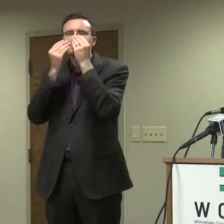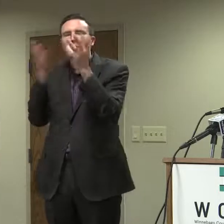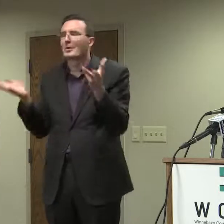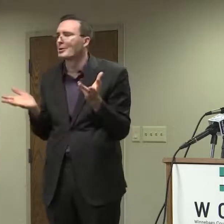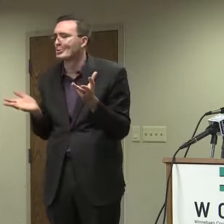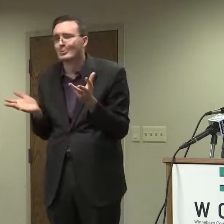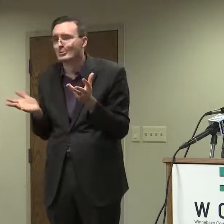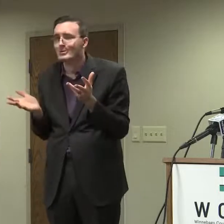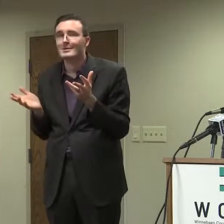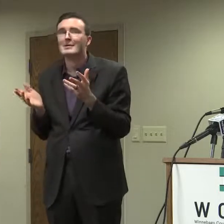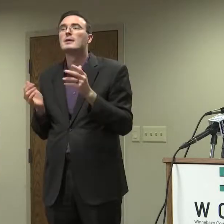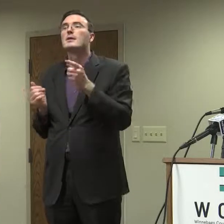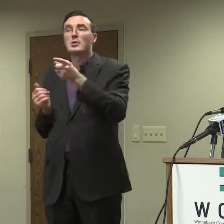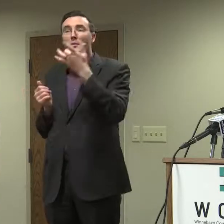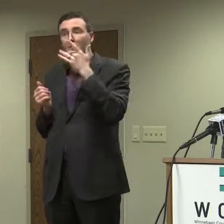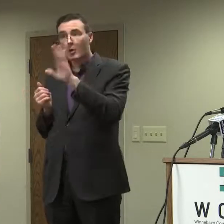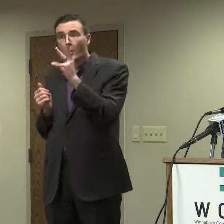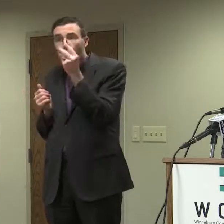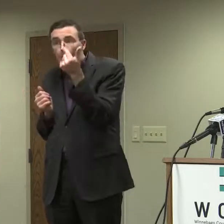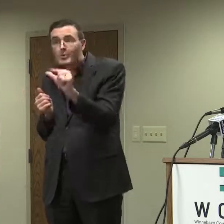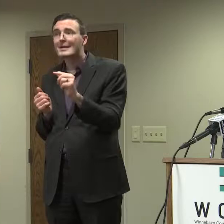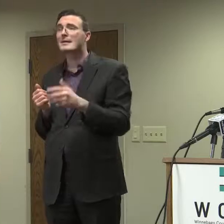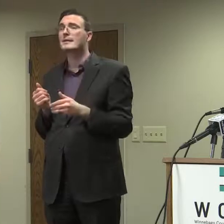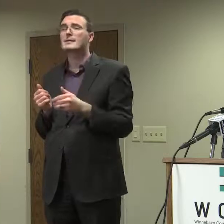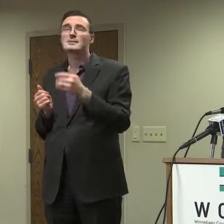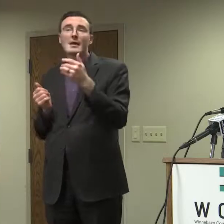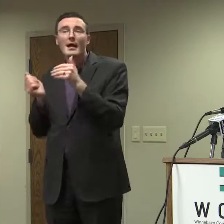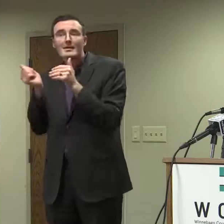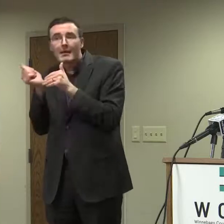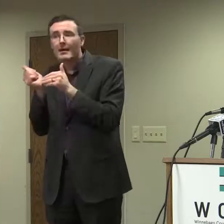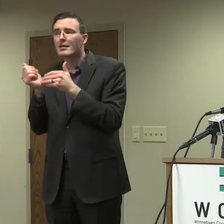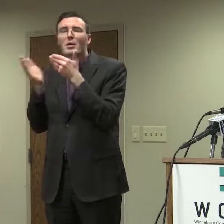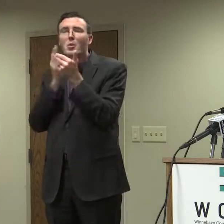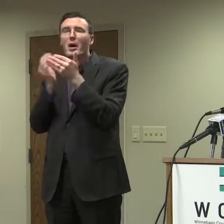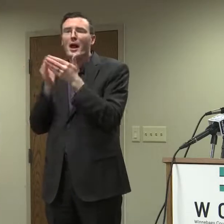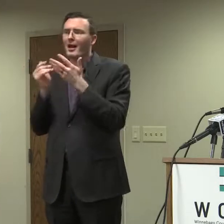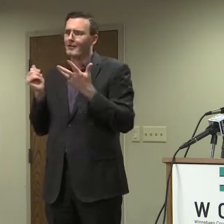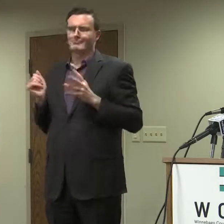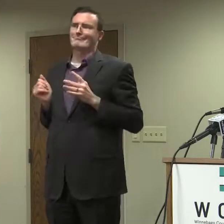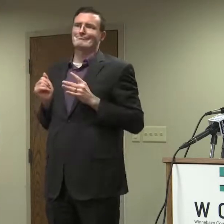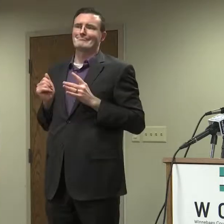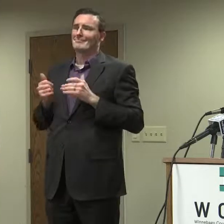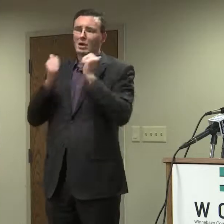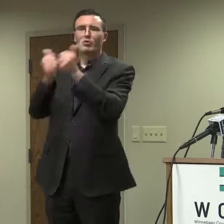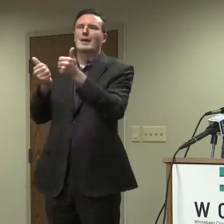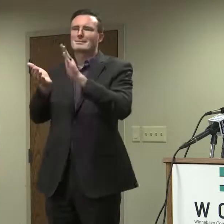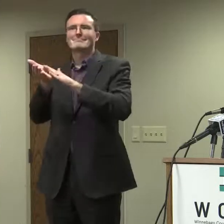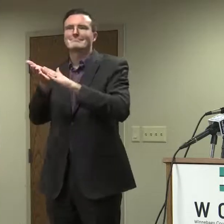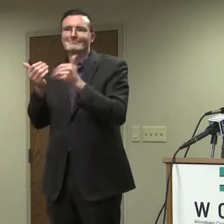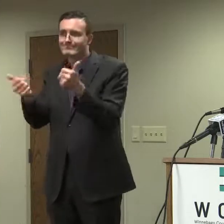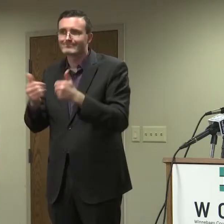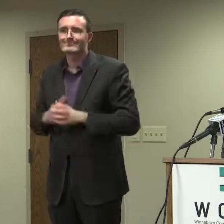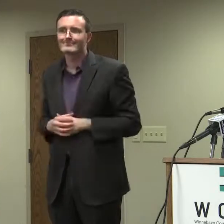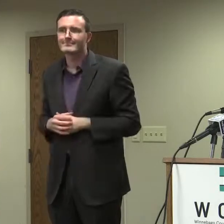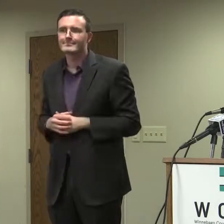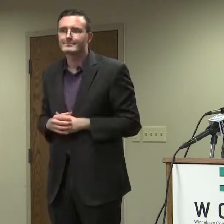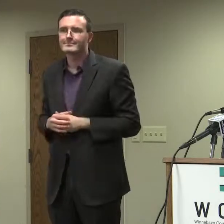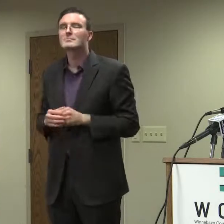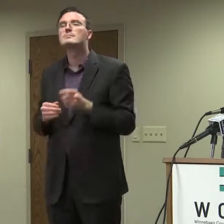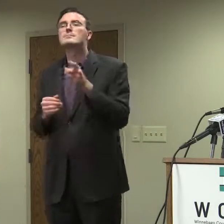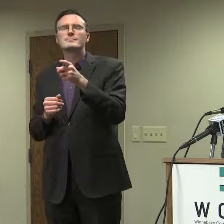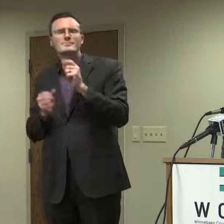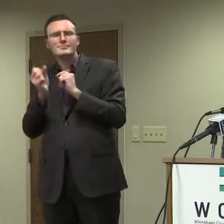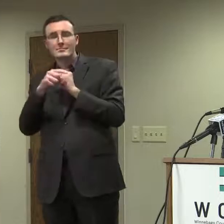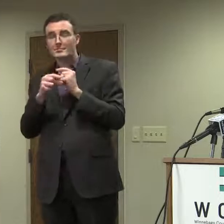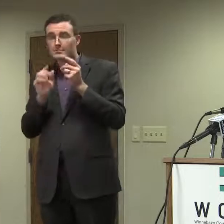your healthcare provider. We're going to be happy that you got vaccinated. And touching on that registration, will you guys help filter into the